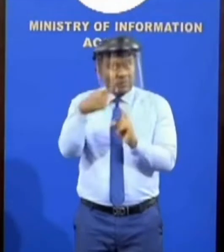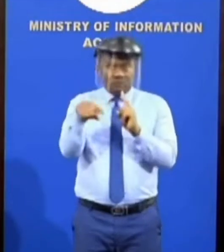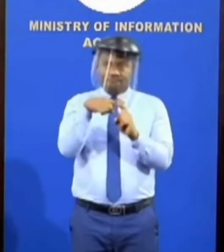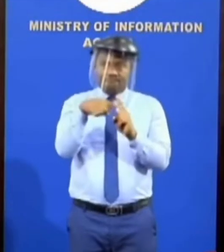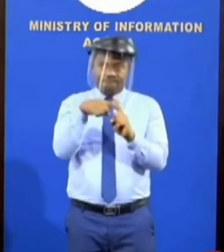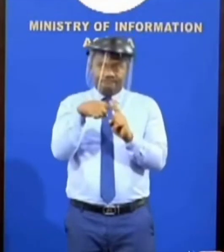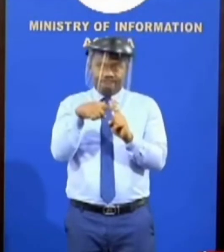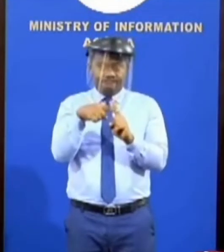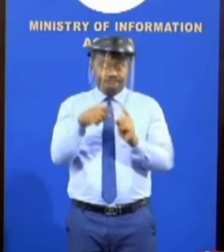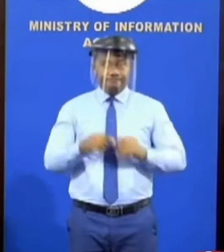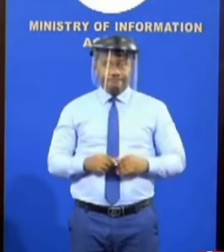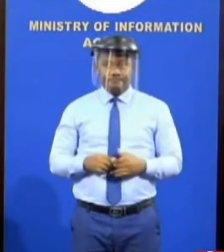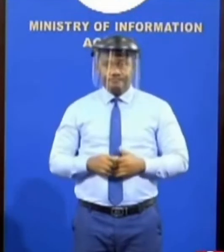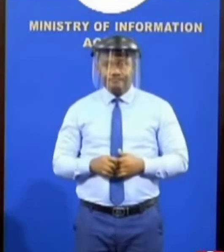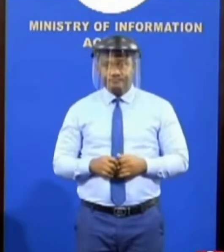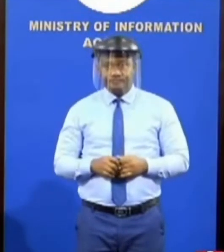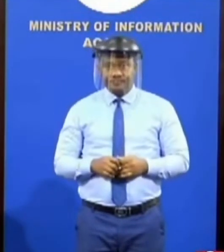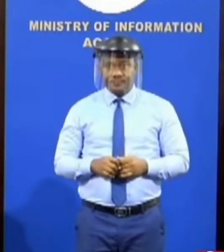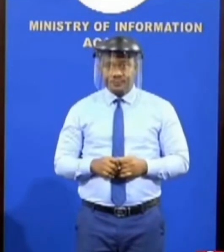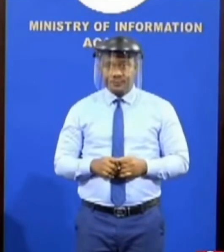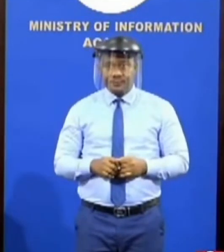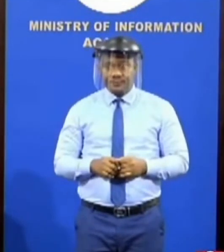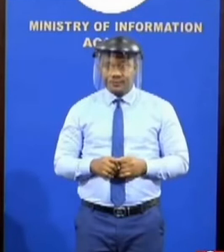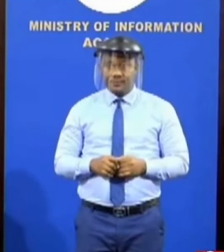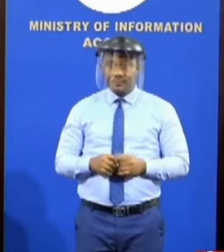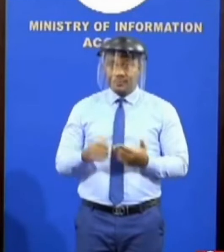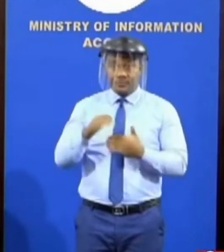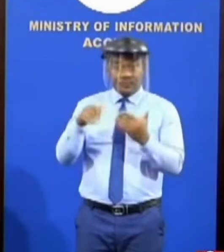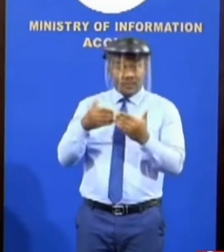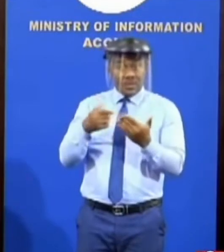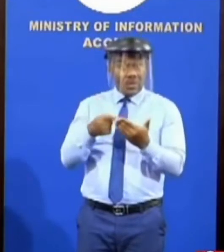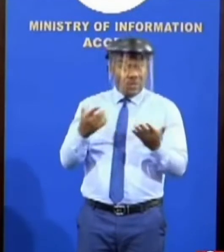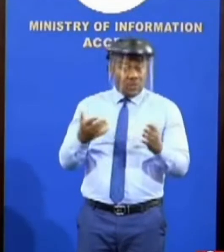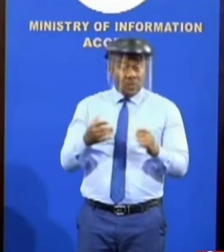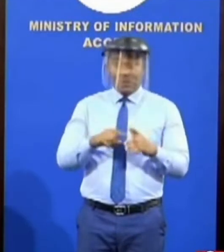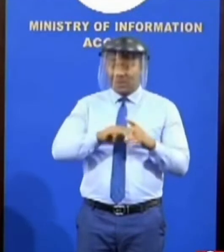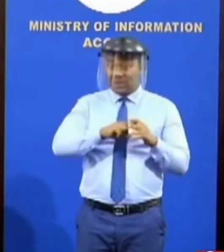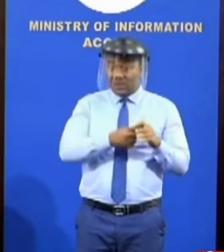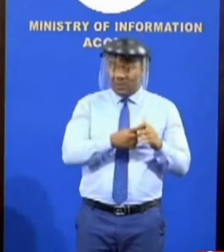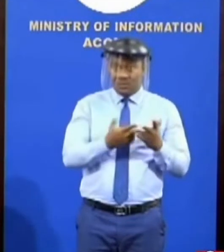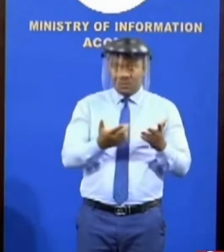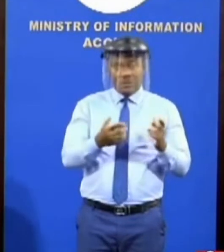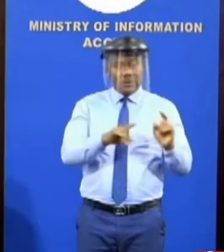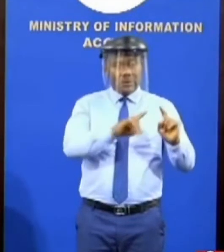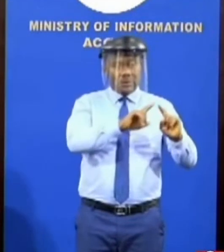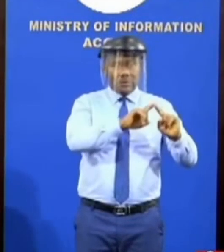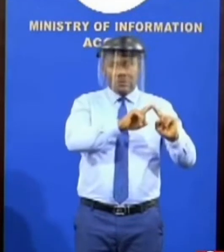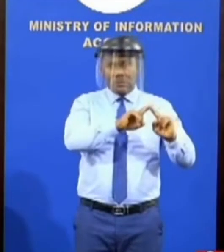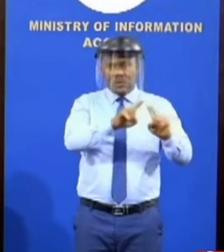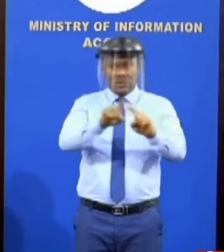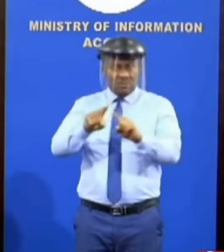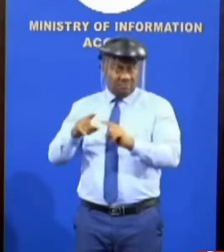the result the labs have released. These cases span across almost